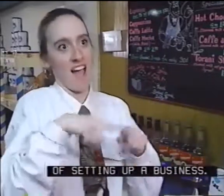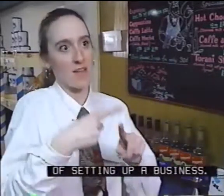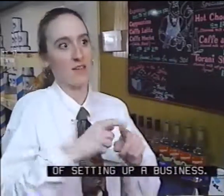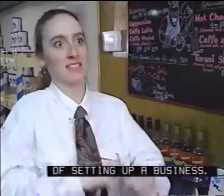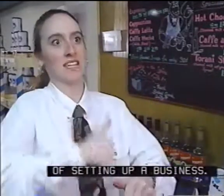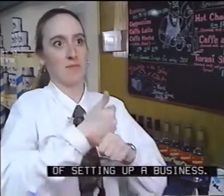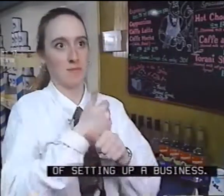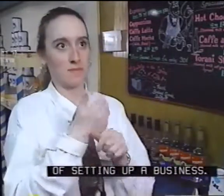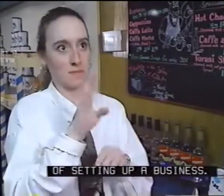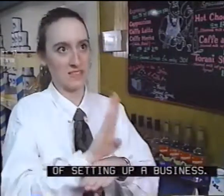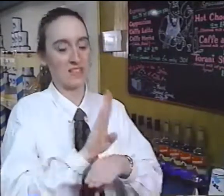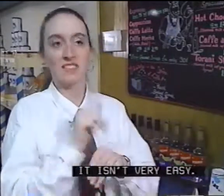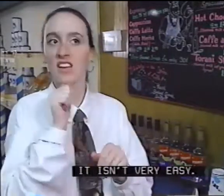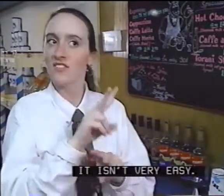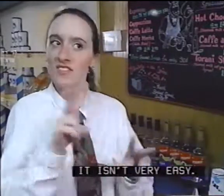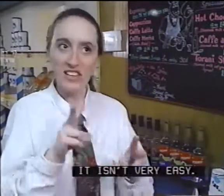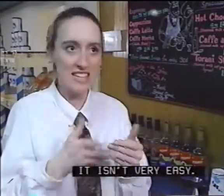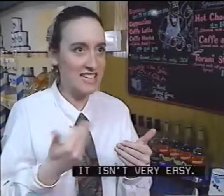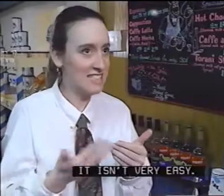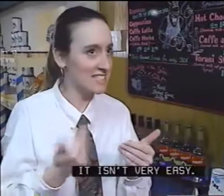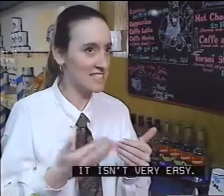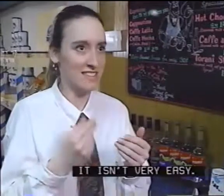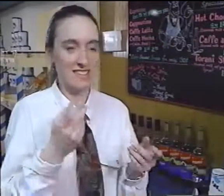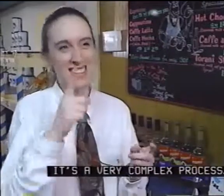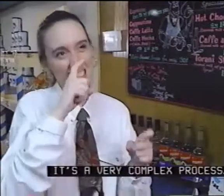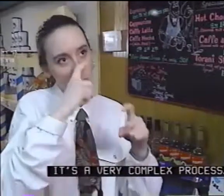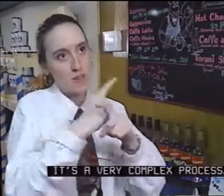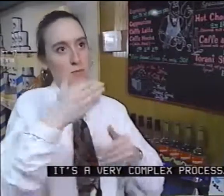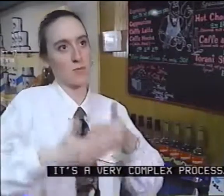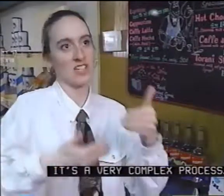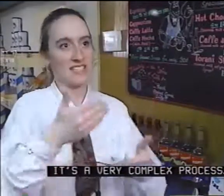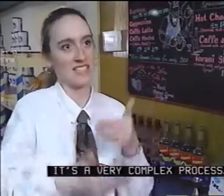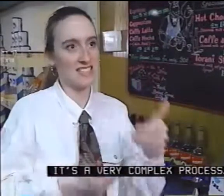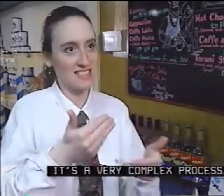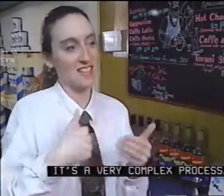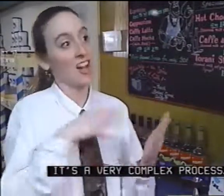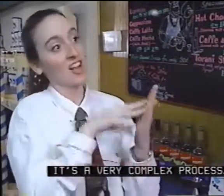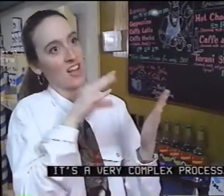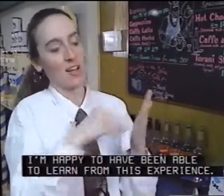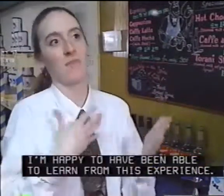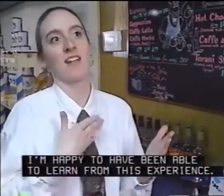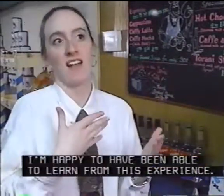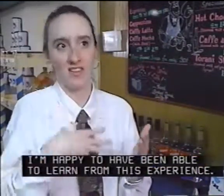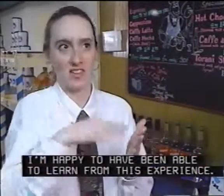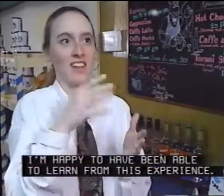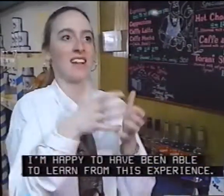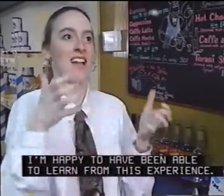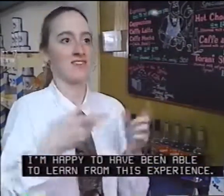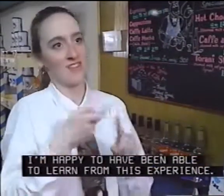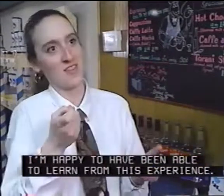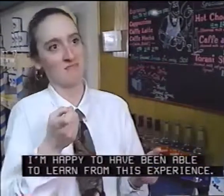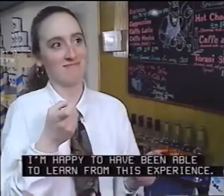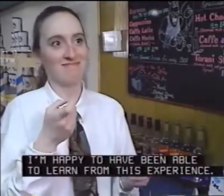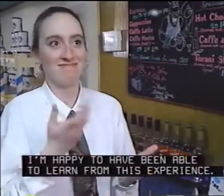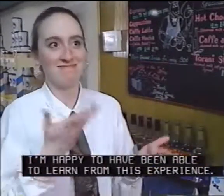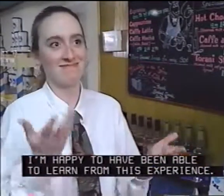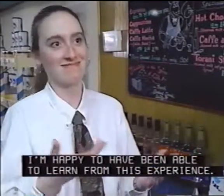up a business. It isn't very easy. It's a very complex process. I'm happy to have been able to learn from this experience.